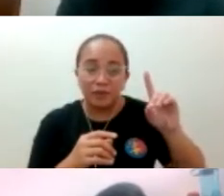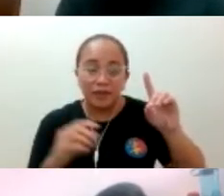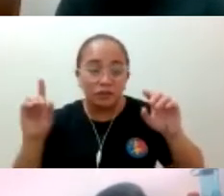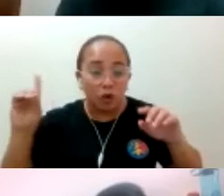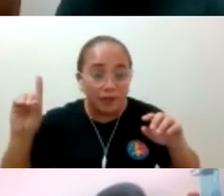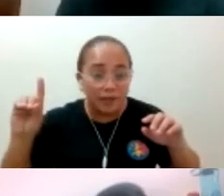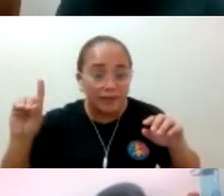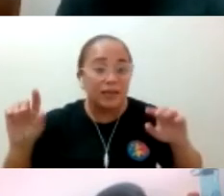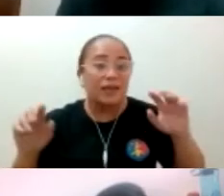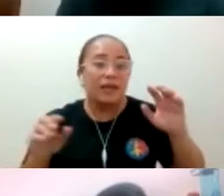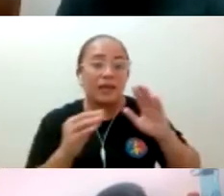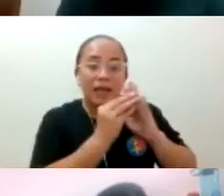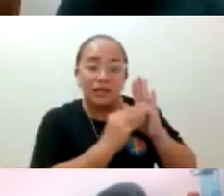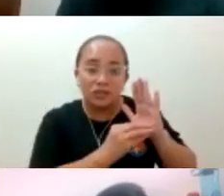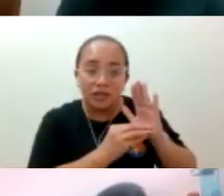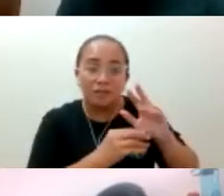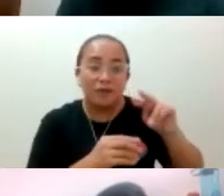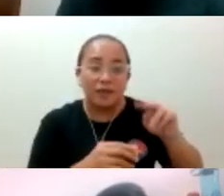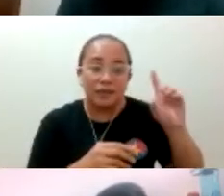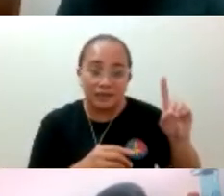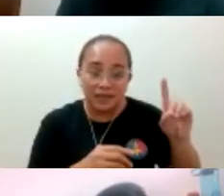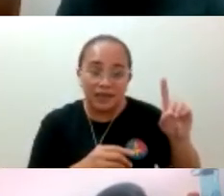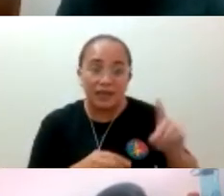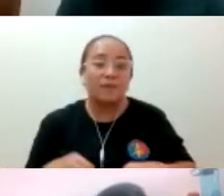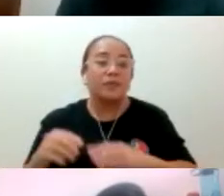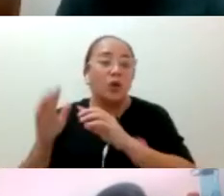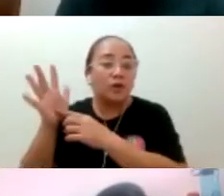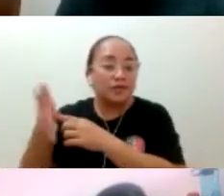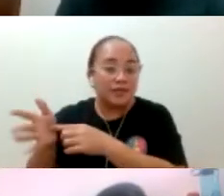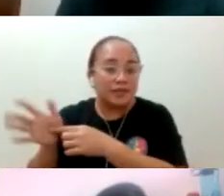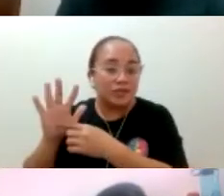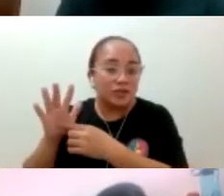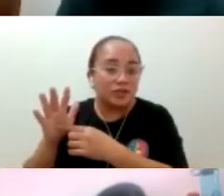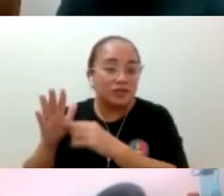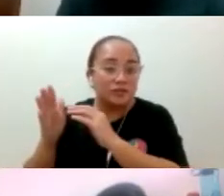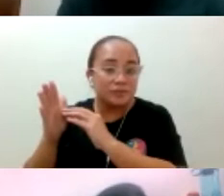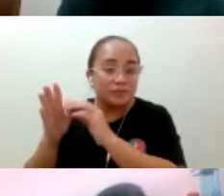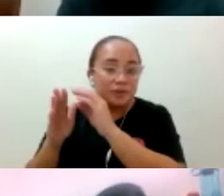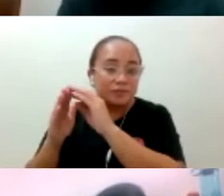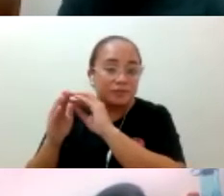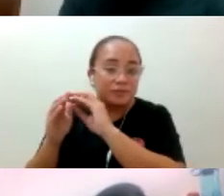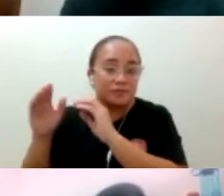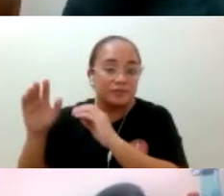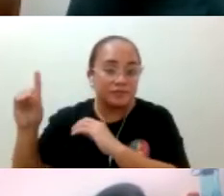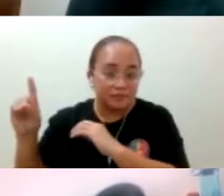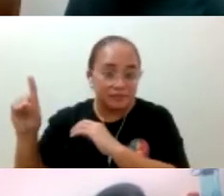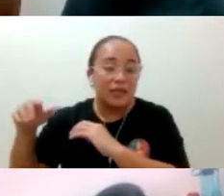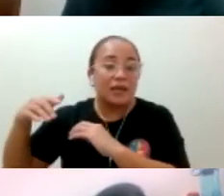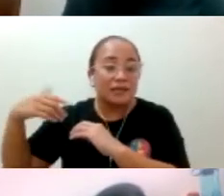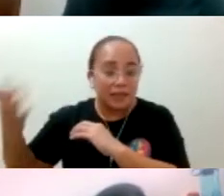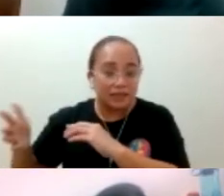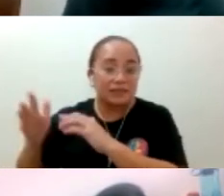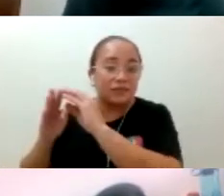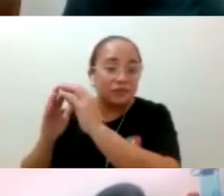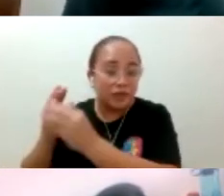hand, the orientation of the palm of the dominant hand, the orientation of the fingers of the dominant